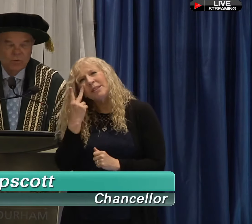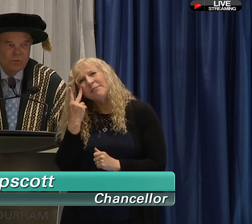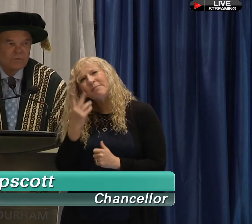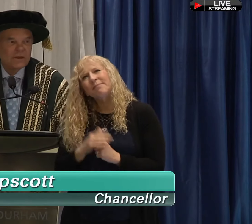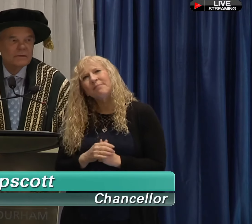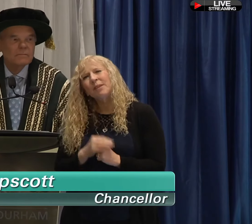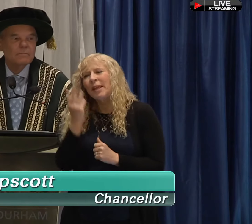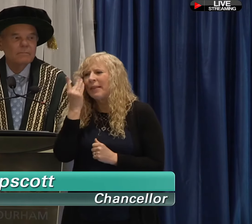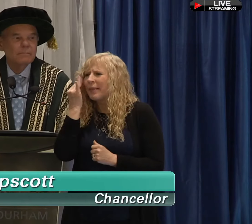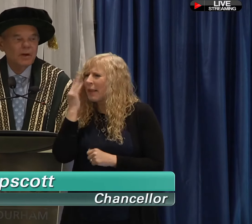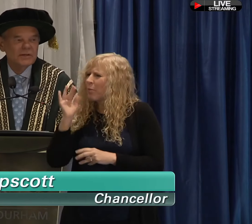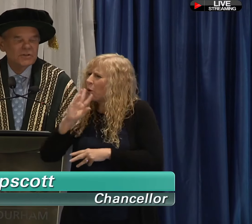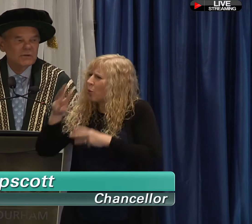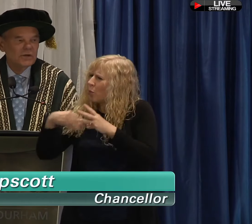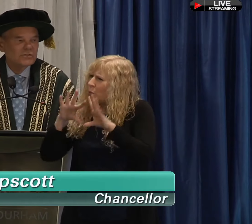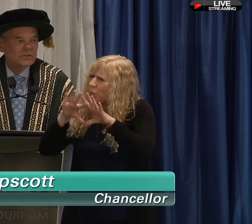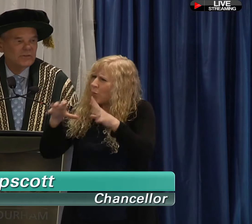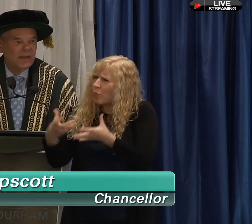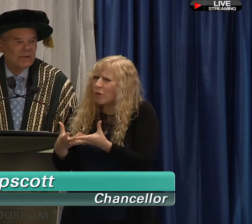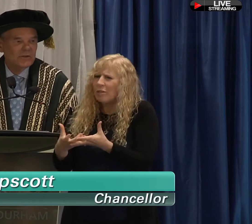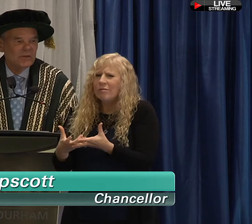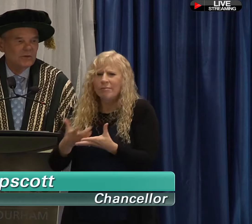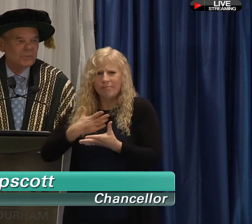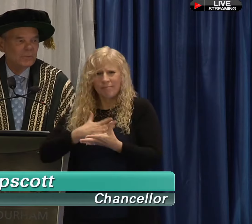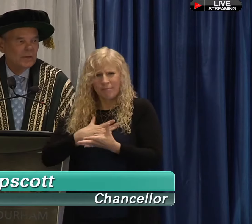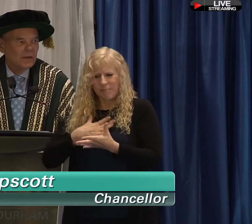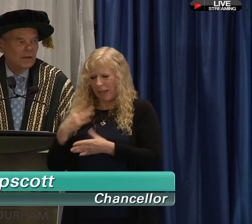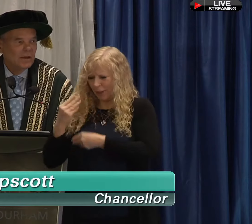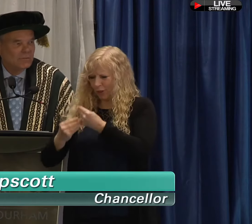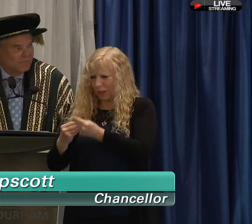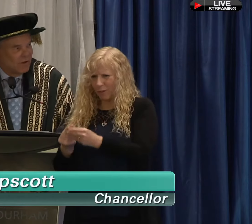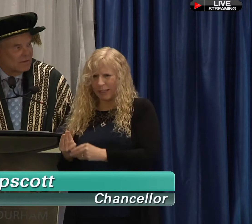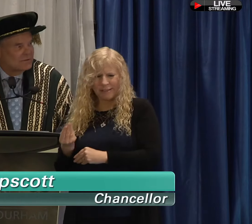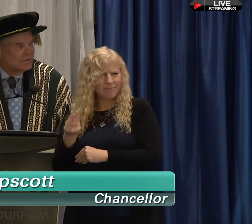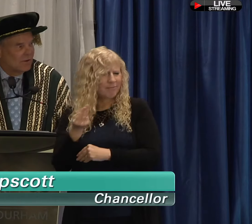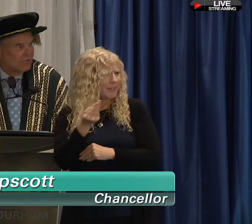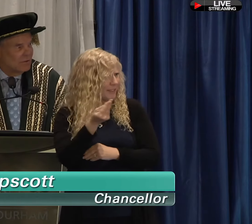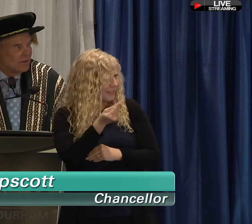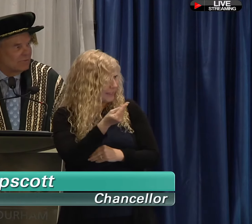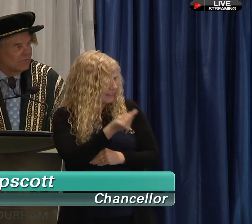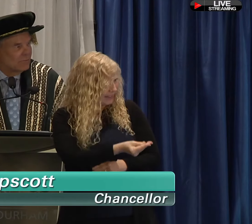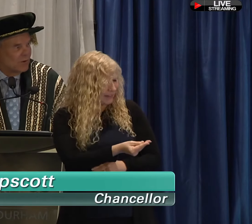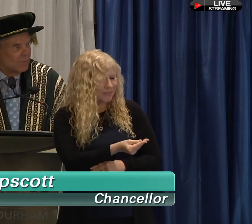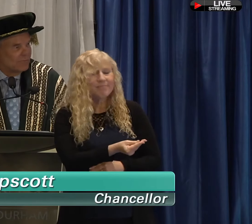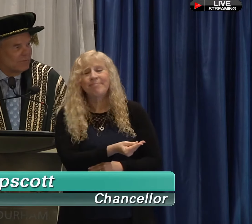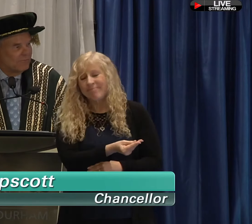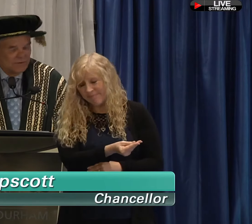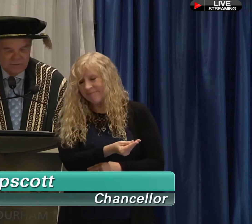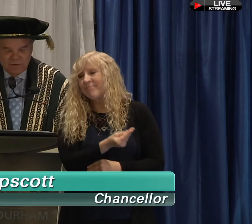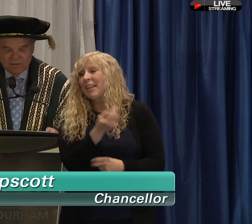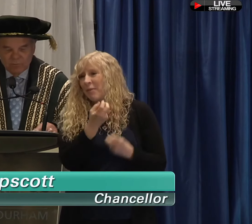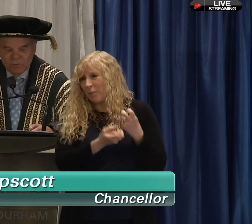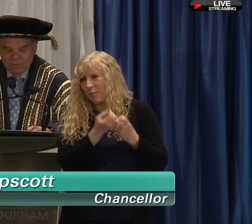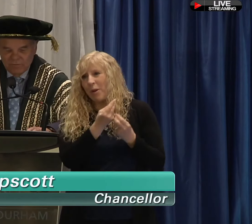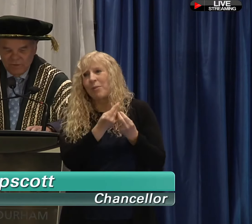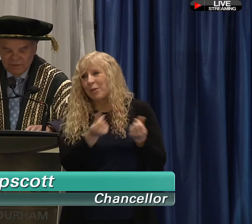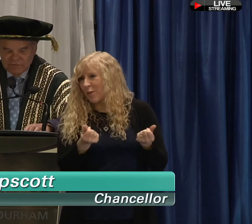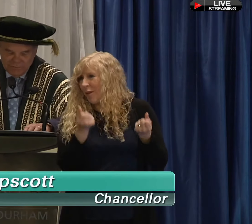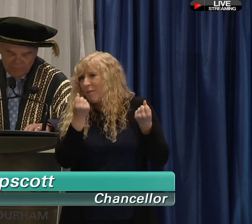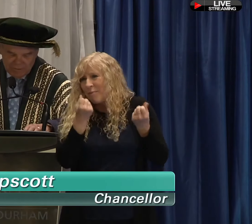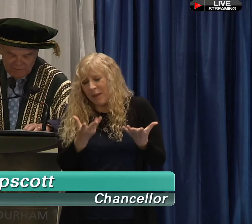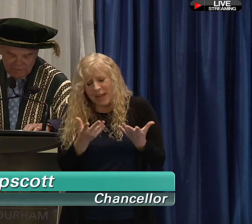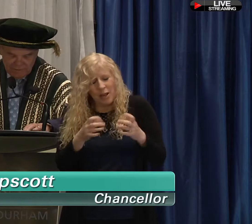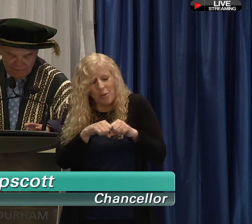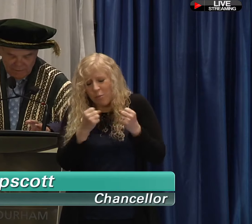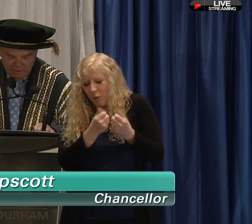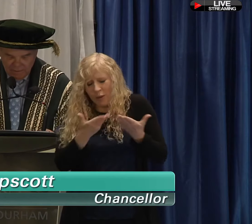about the world that my generation is handing you, you've got to solve a lot of problems and fix a lot of broken things.